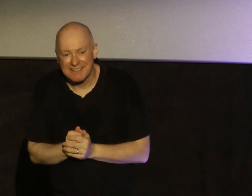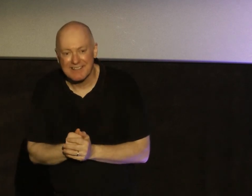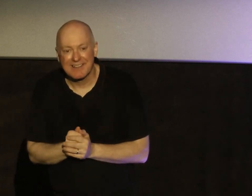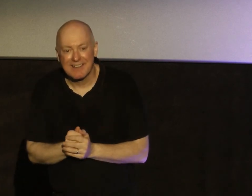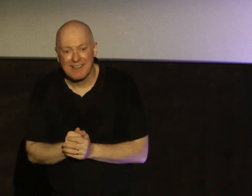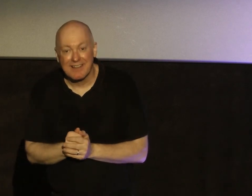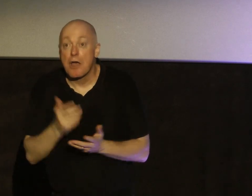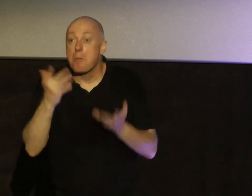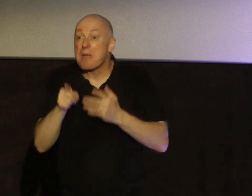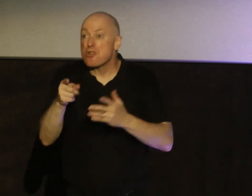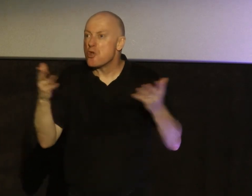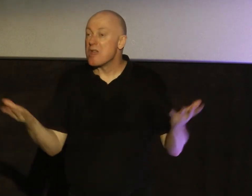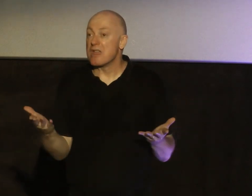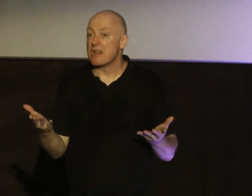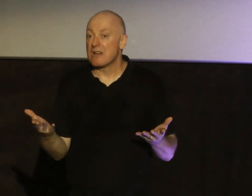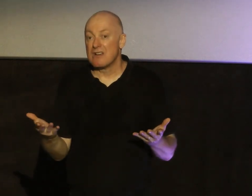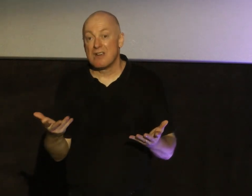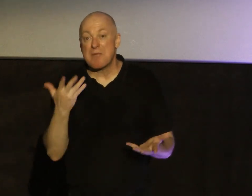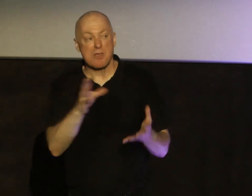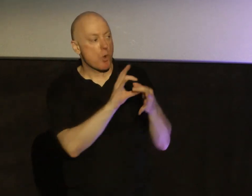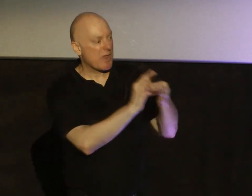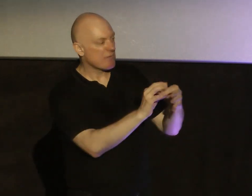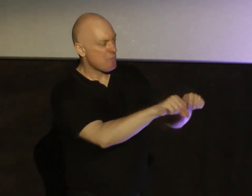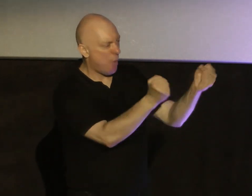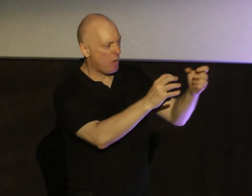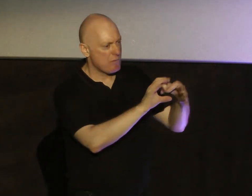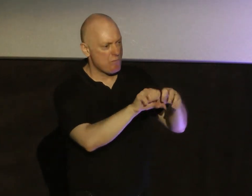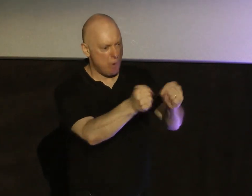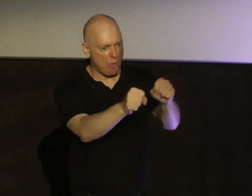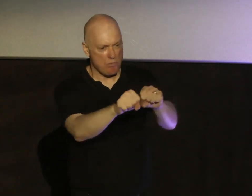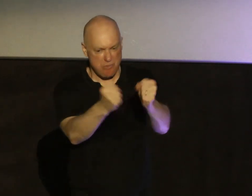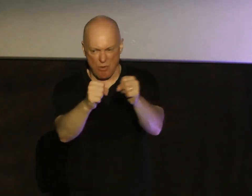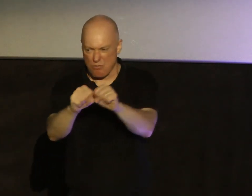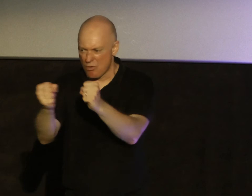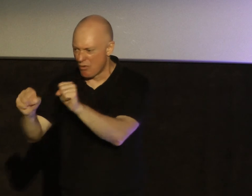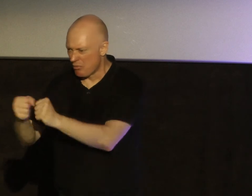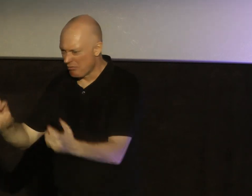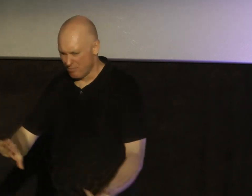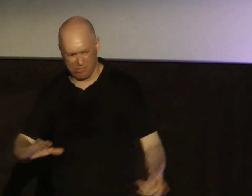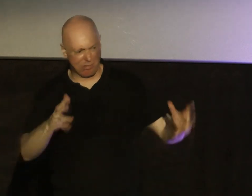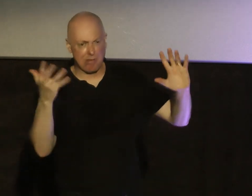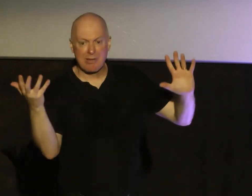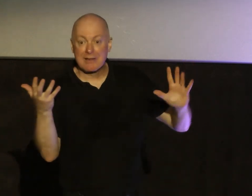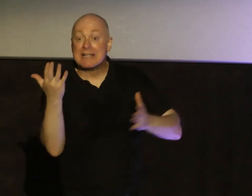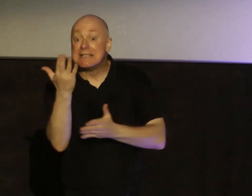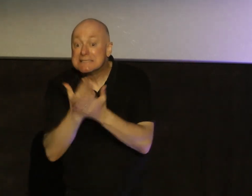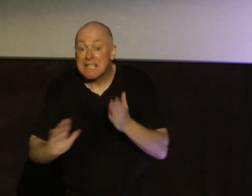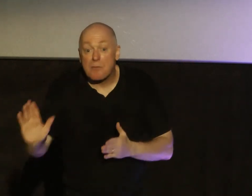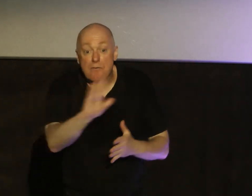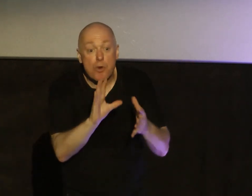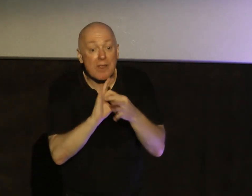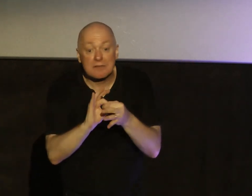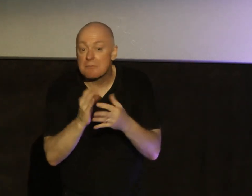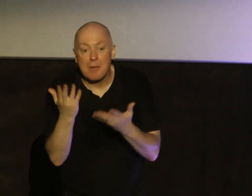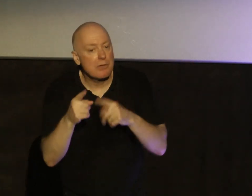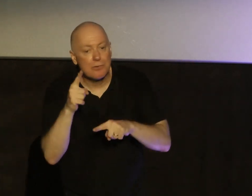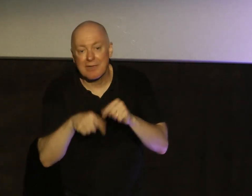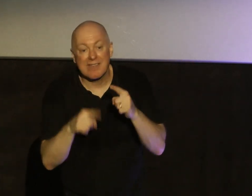And maybe you're here today and your relationships are broken, they're in disarray, they're in shambles. Some of your relationships are beyond repair in your mind.